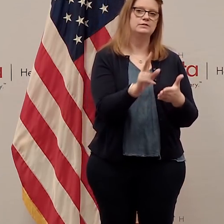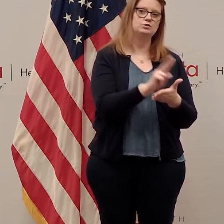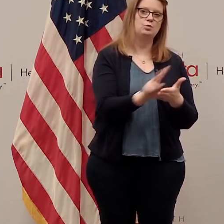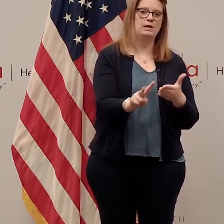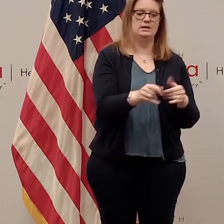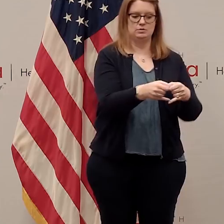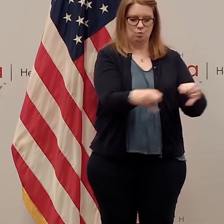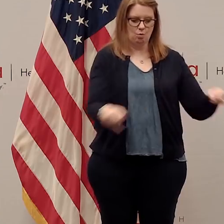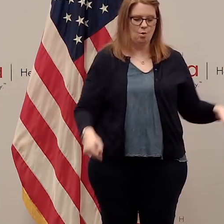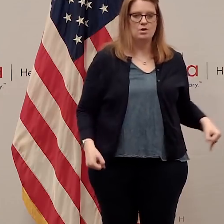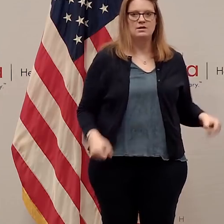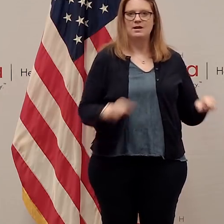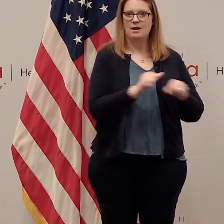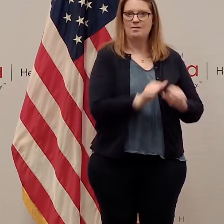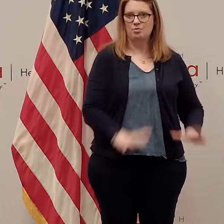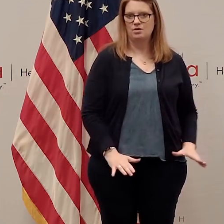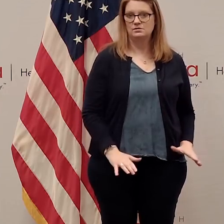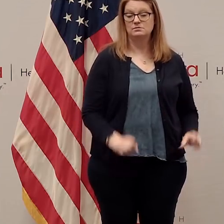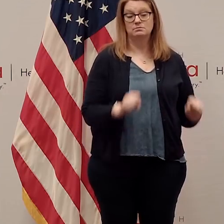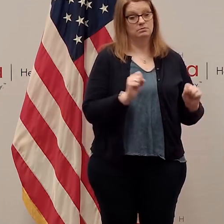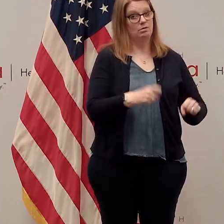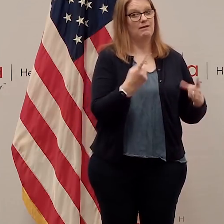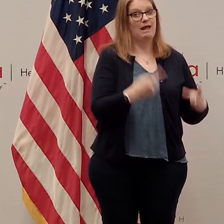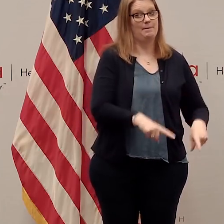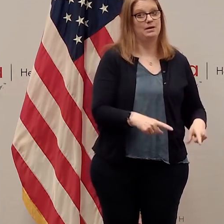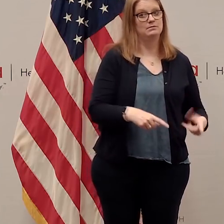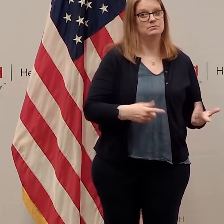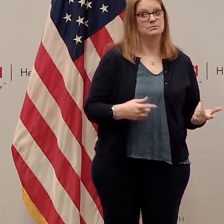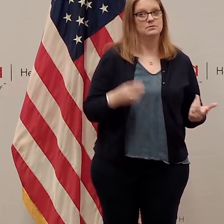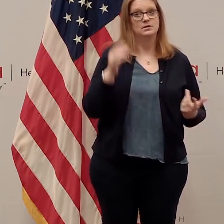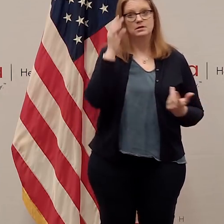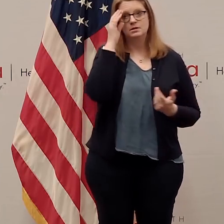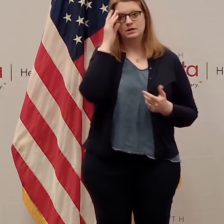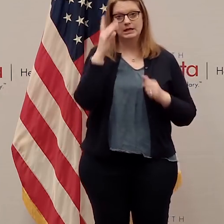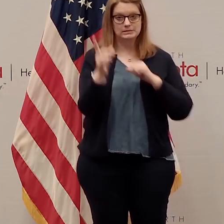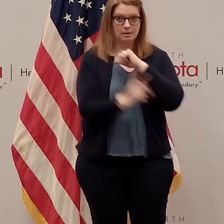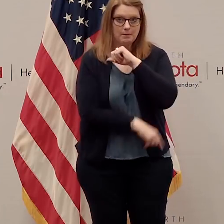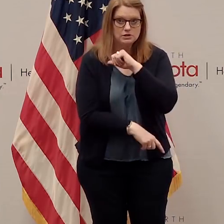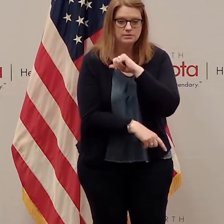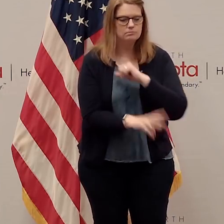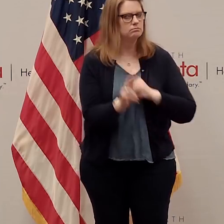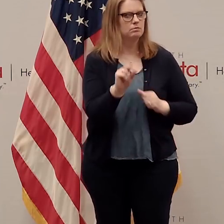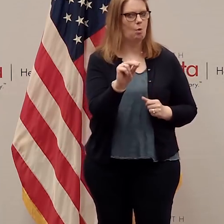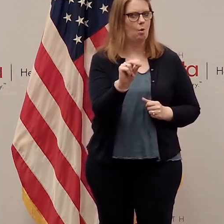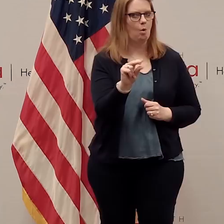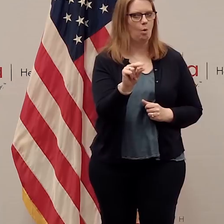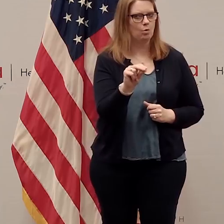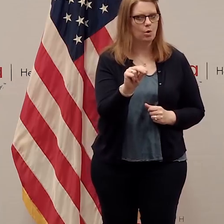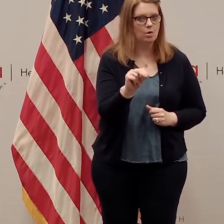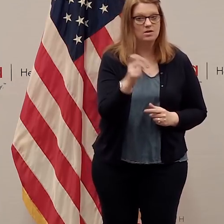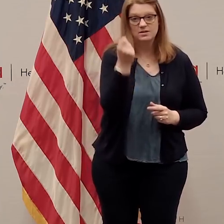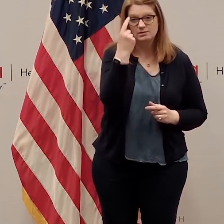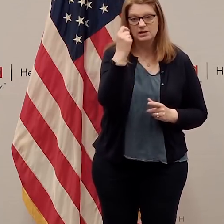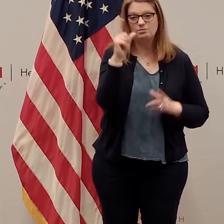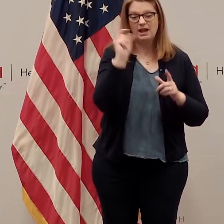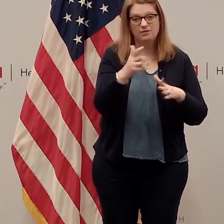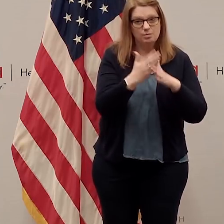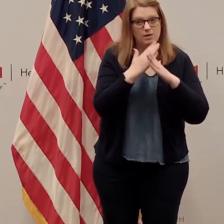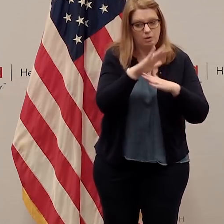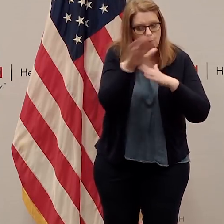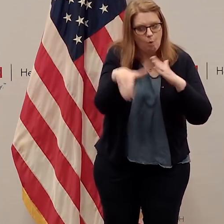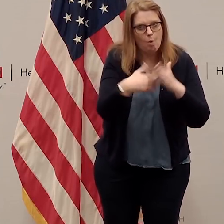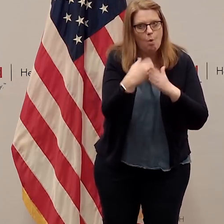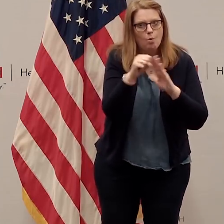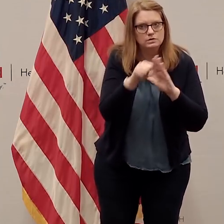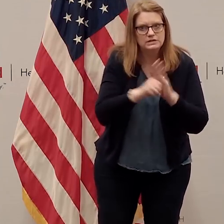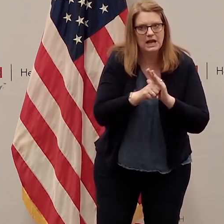employees. All those things could happen. It doesn't mean to be punitive. It's the way that, again, that we can help protect the whole state, is to make sure that if